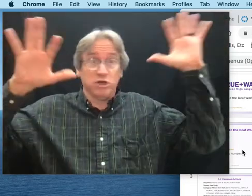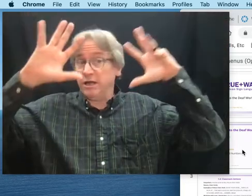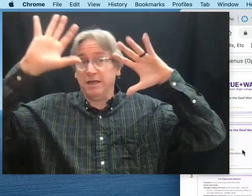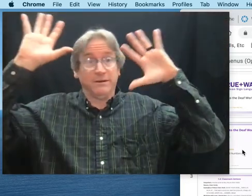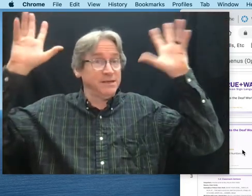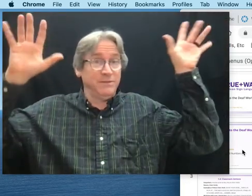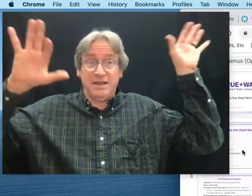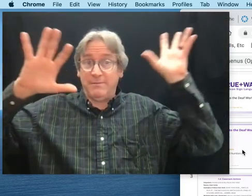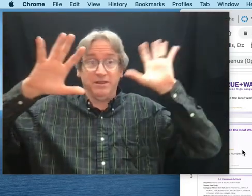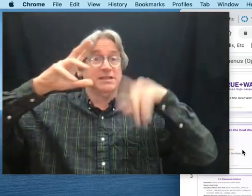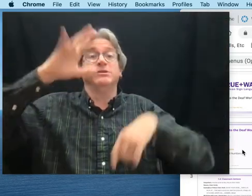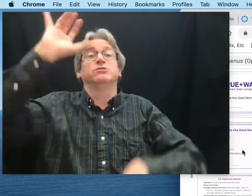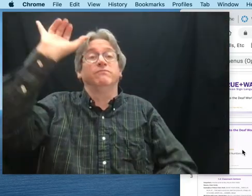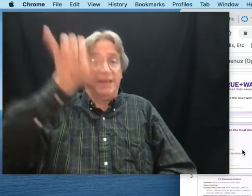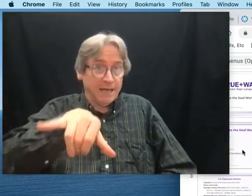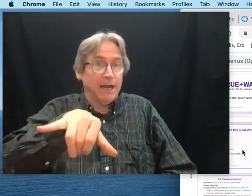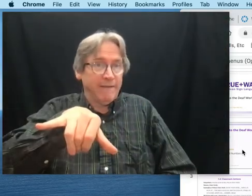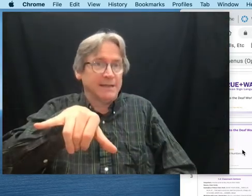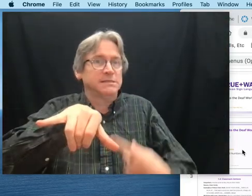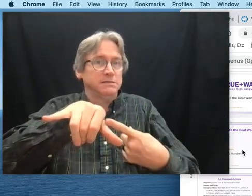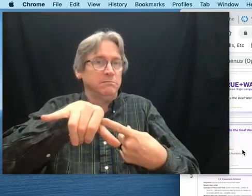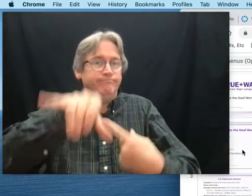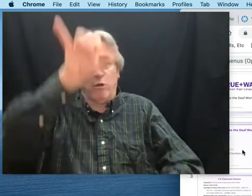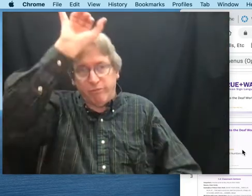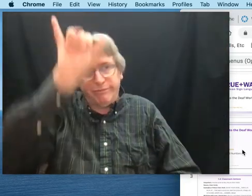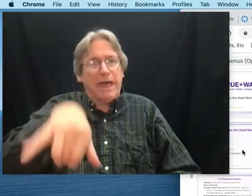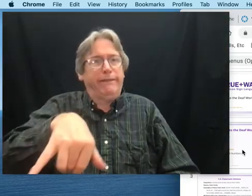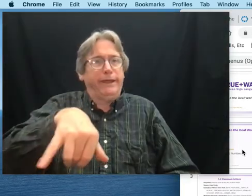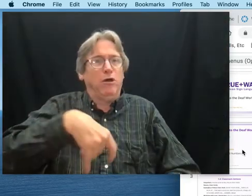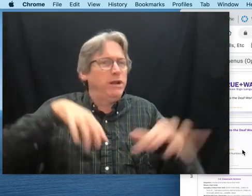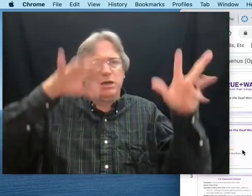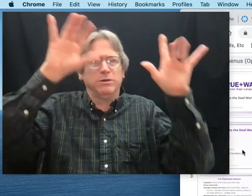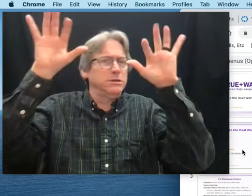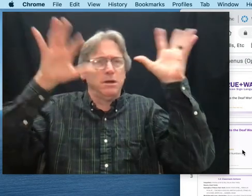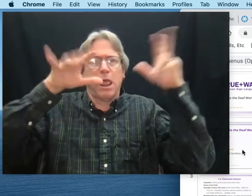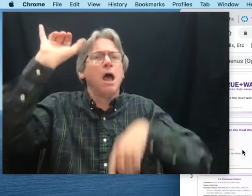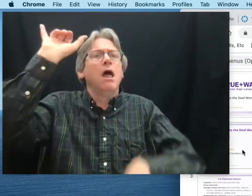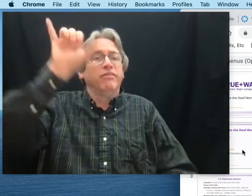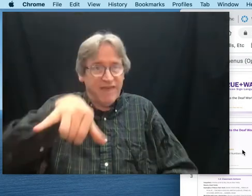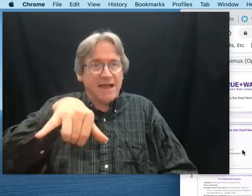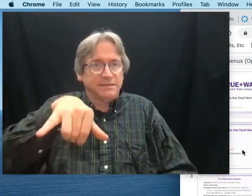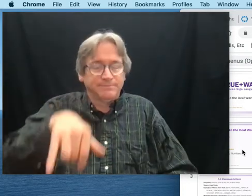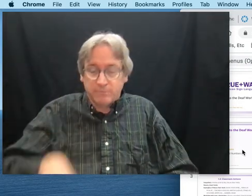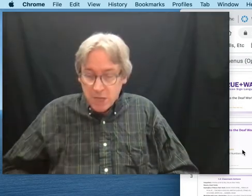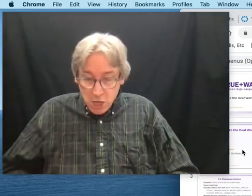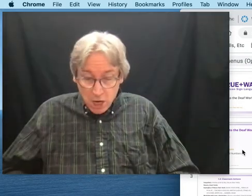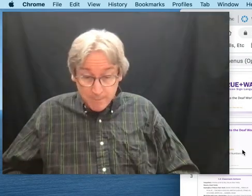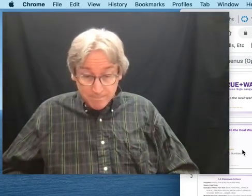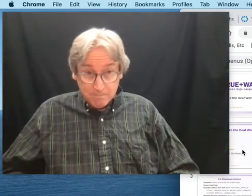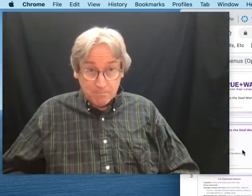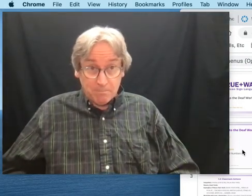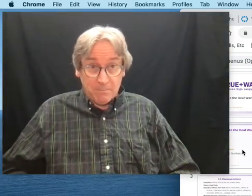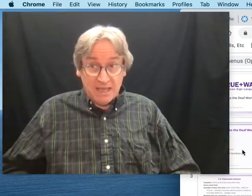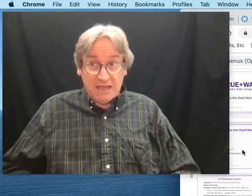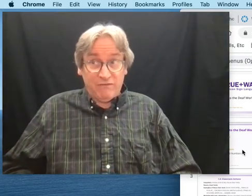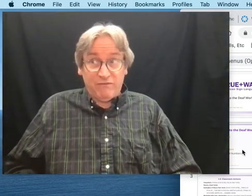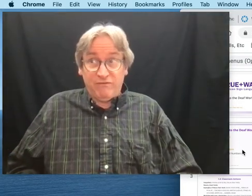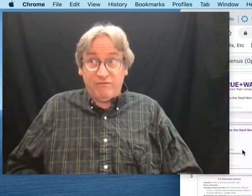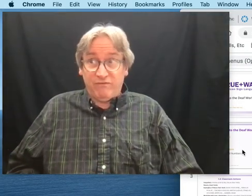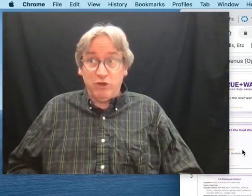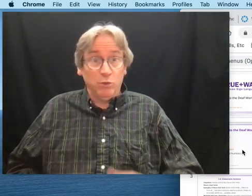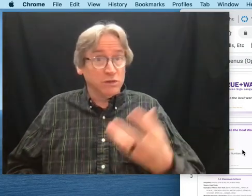if we're talking about something nebulous, and then we sort of hit on that thing. Oh, I didn't know what to do. That.